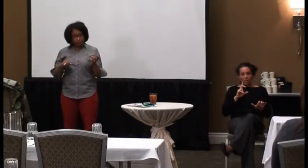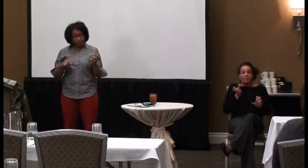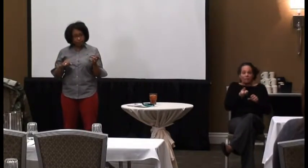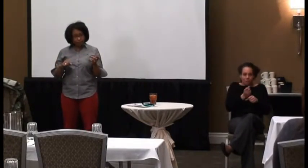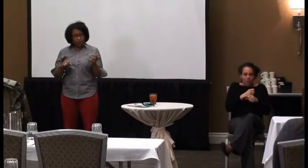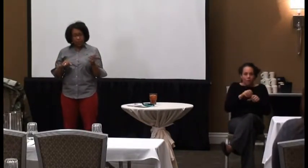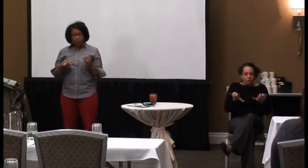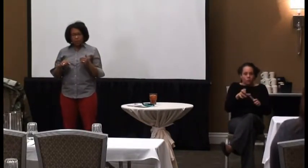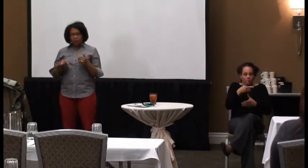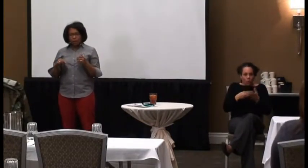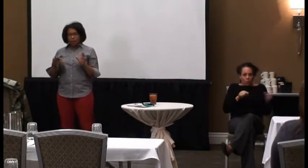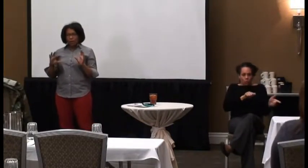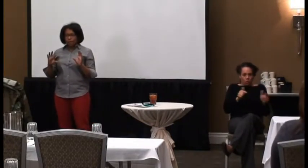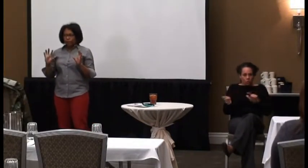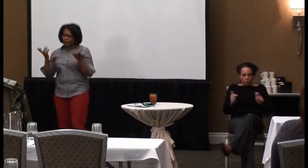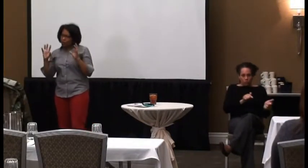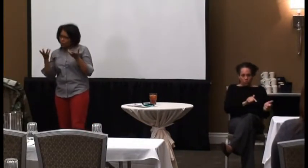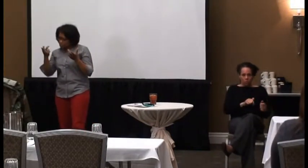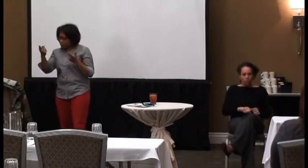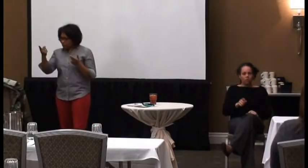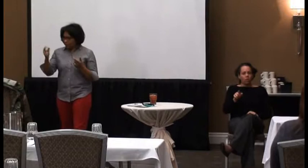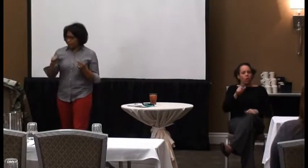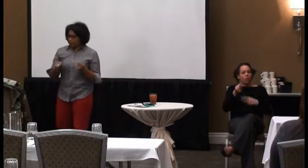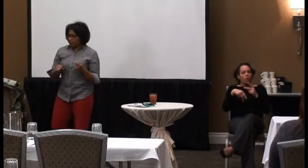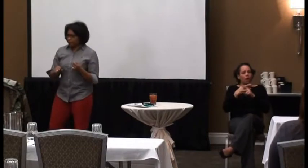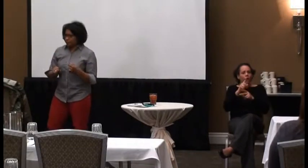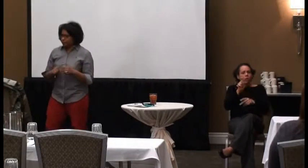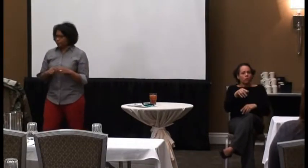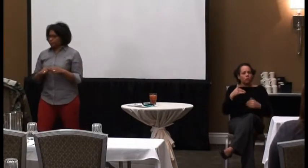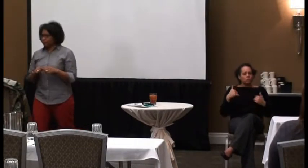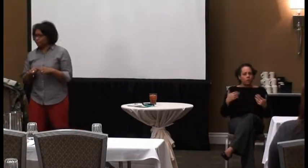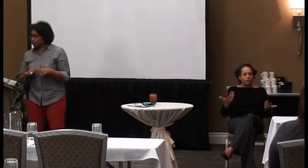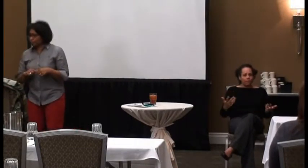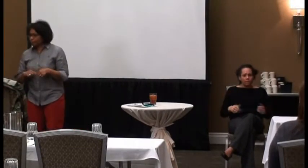that. What kind of questions? Yeah, okay.